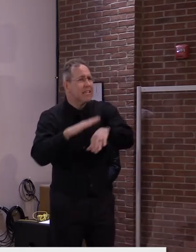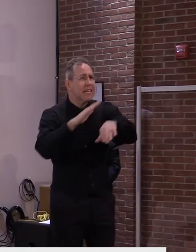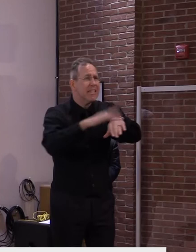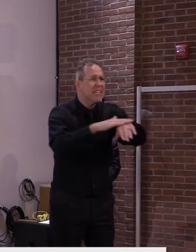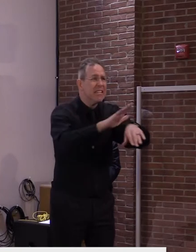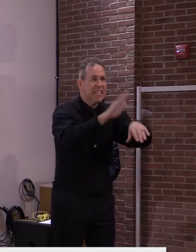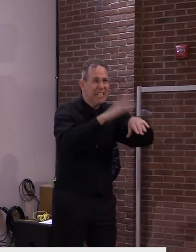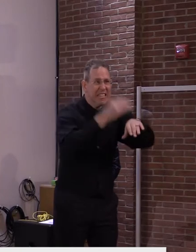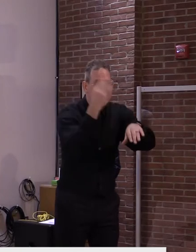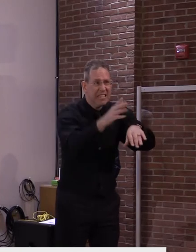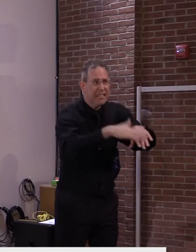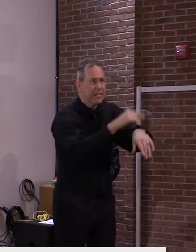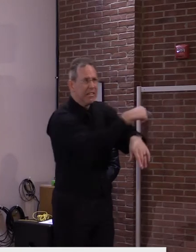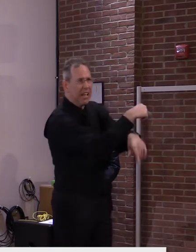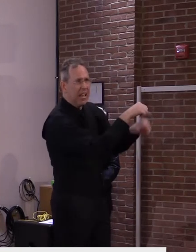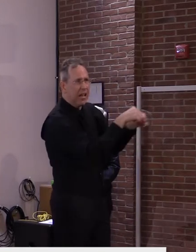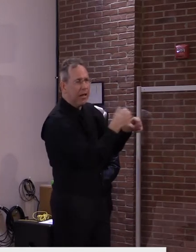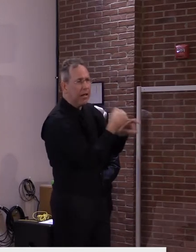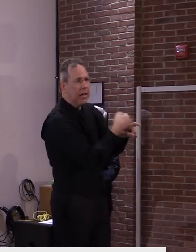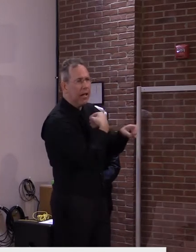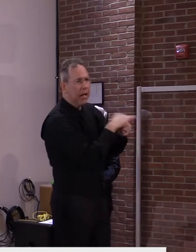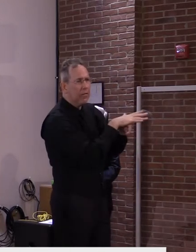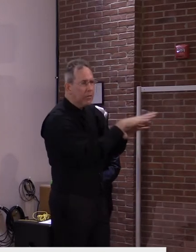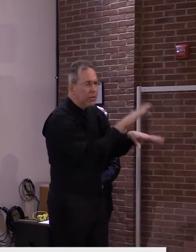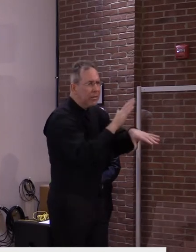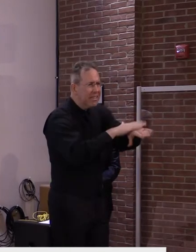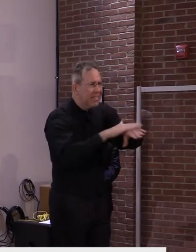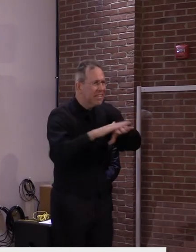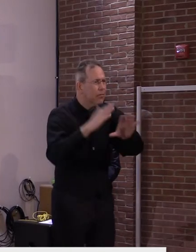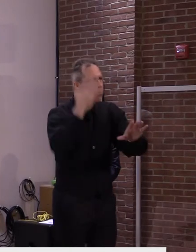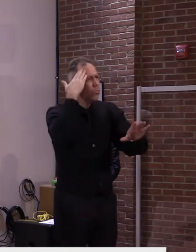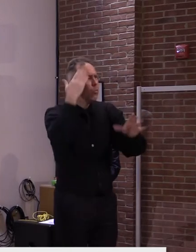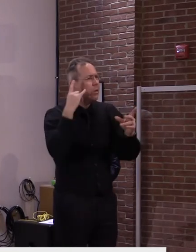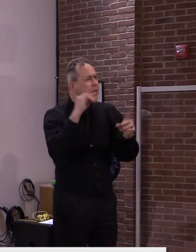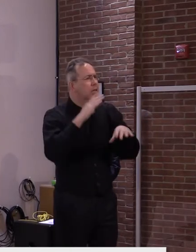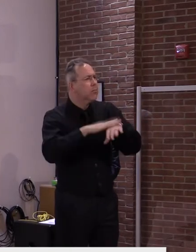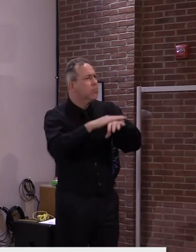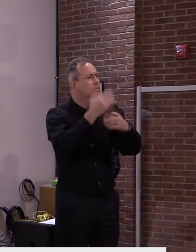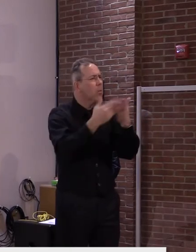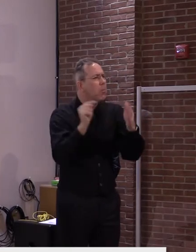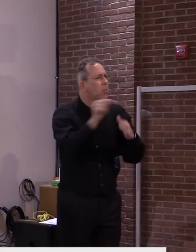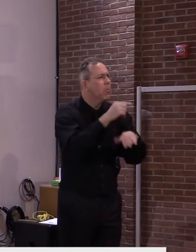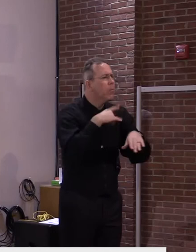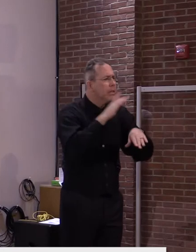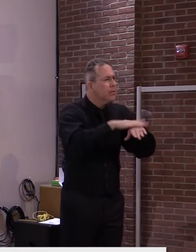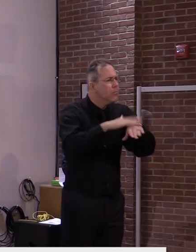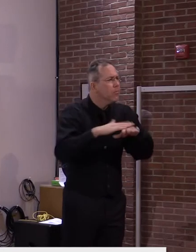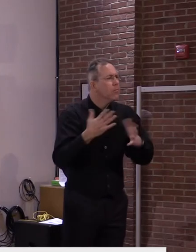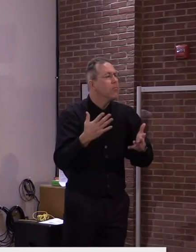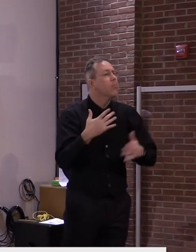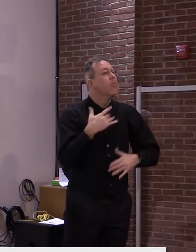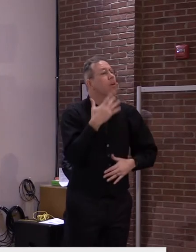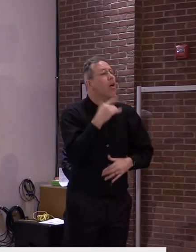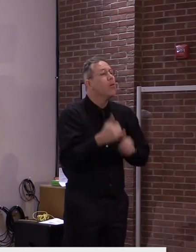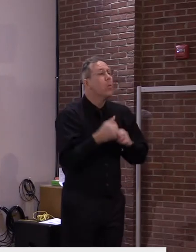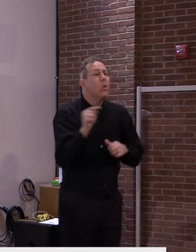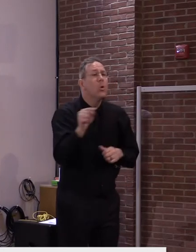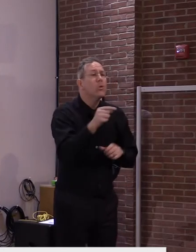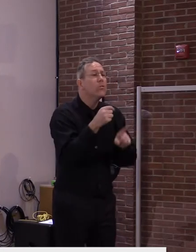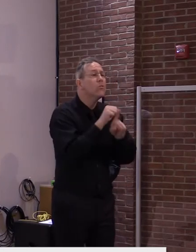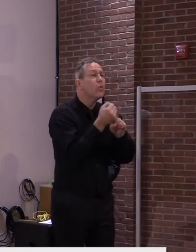them, there are also, thank goodness, way more abundant situations that actually have no public